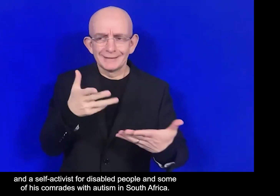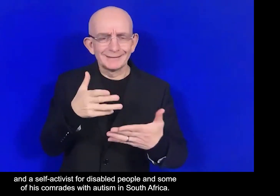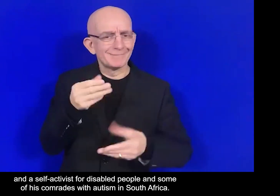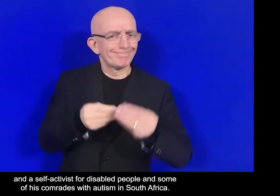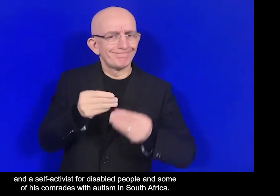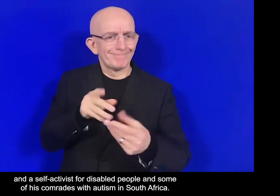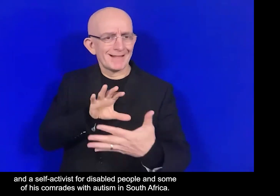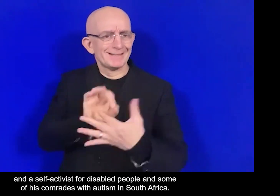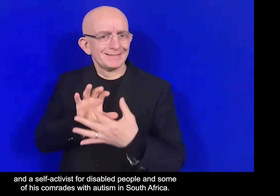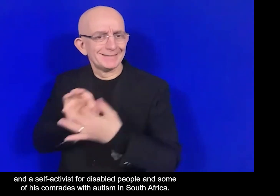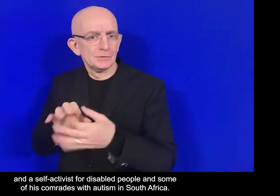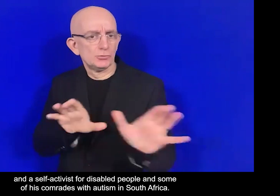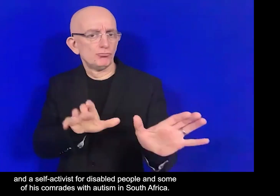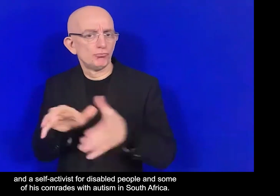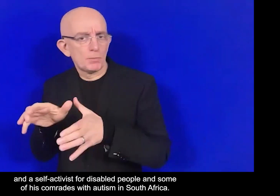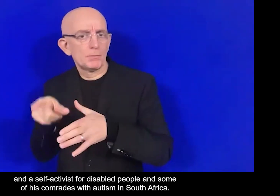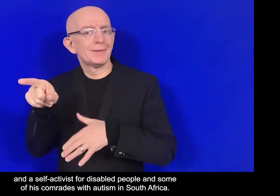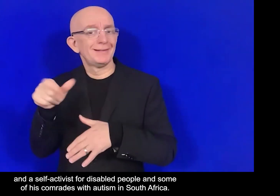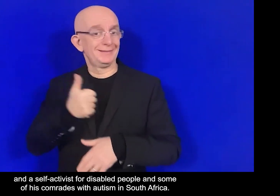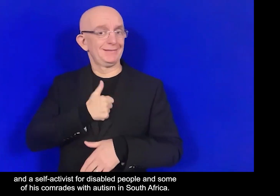South Africa.